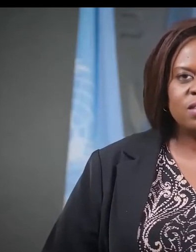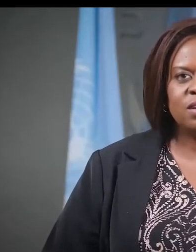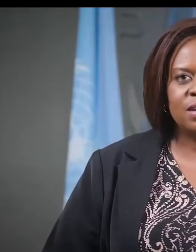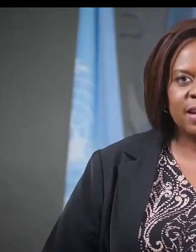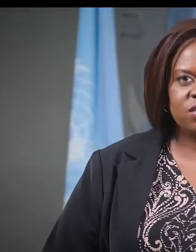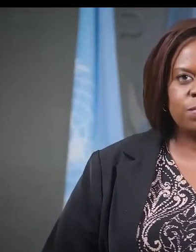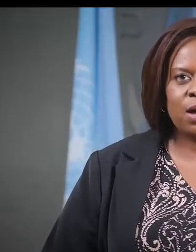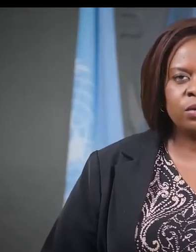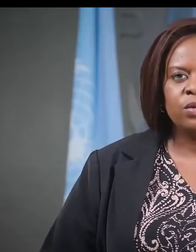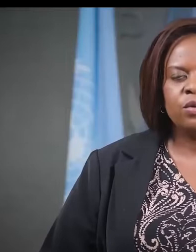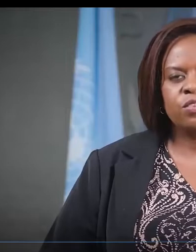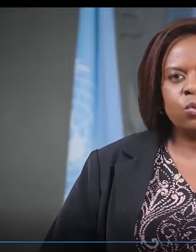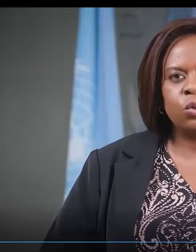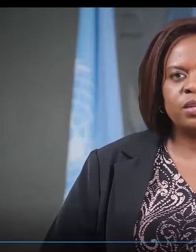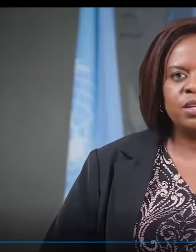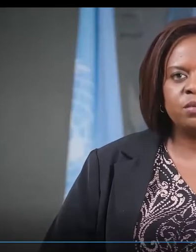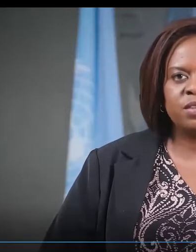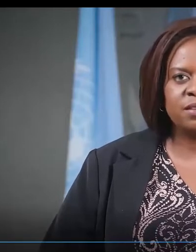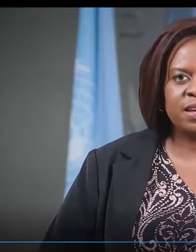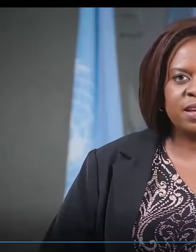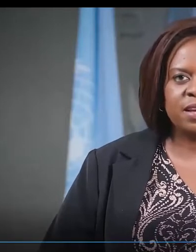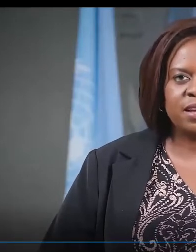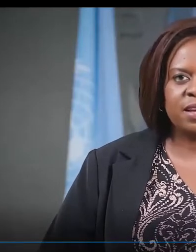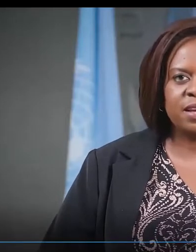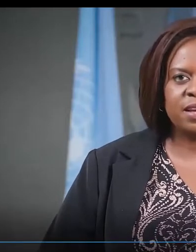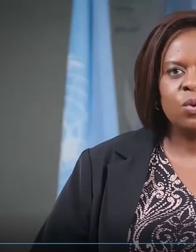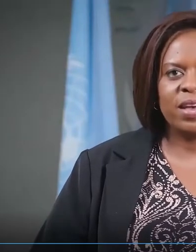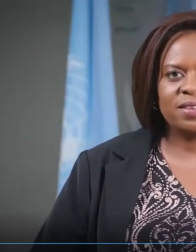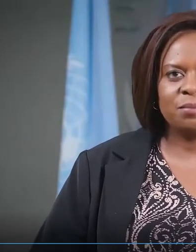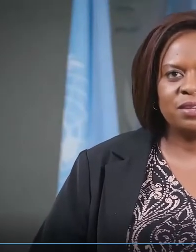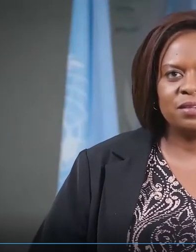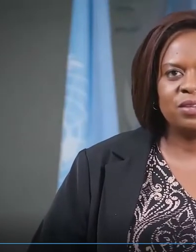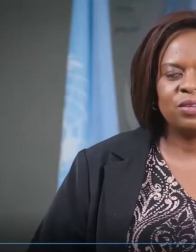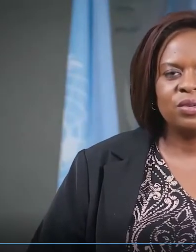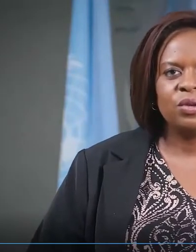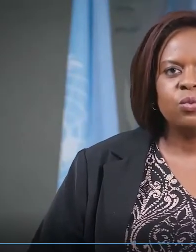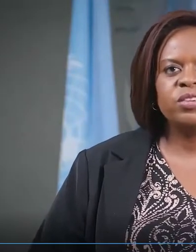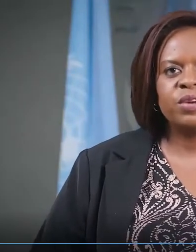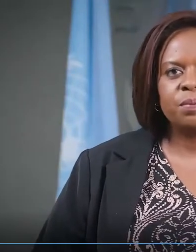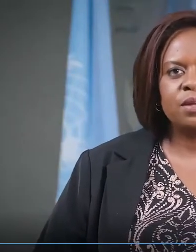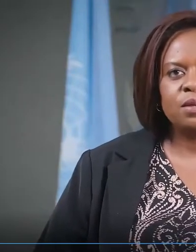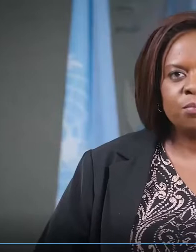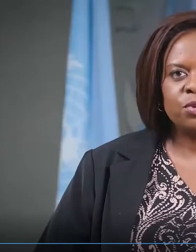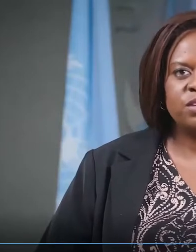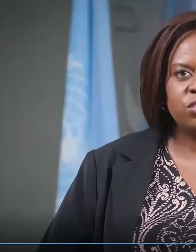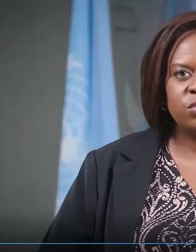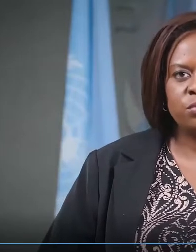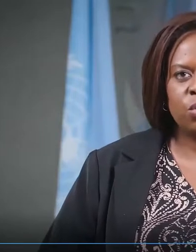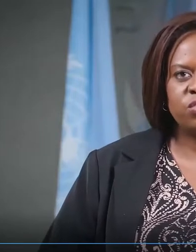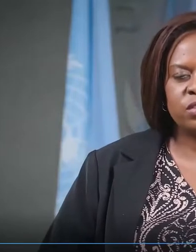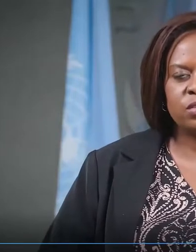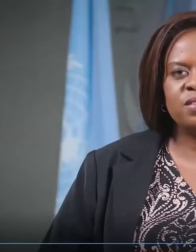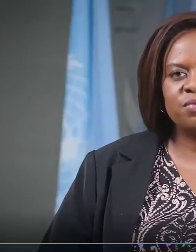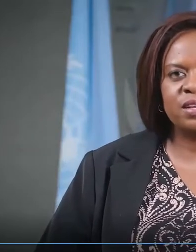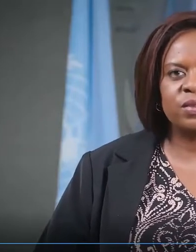for harnessing the collective power of small and medium-sized enterprises, or SMEs. We're developing a number of initiatives